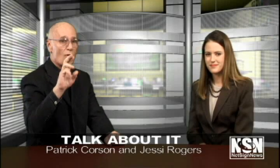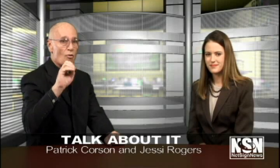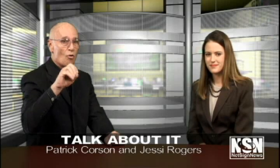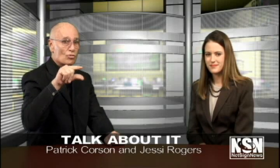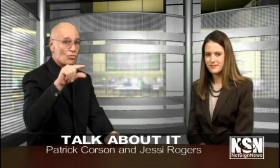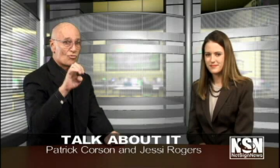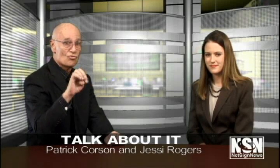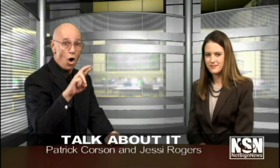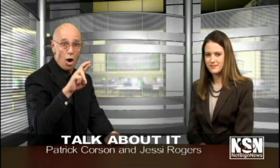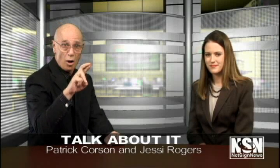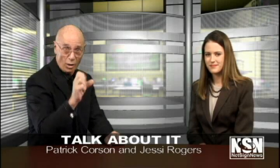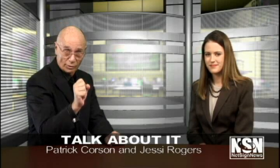Jessi Rogers